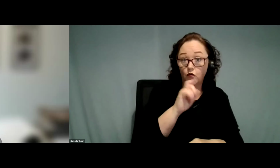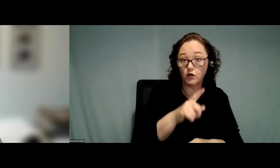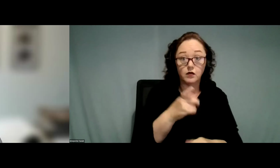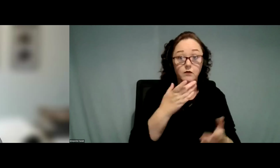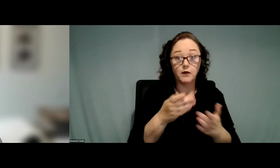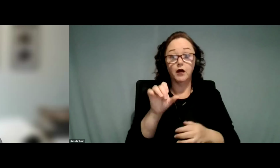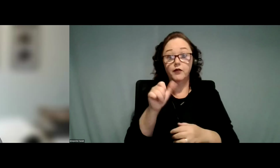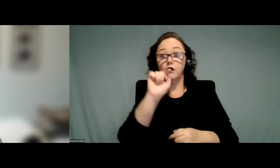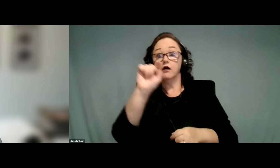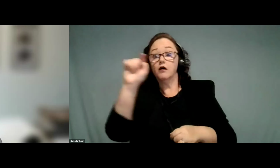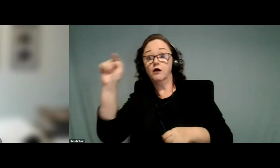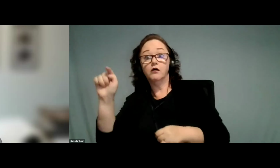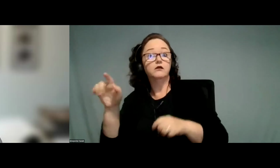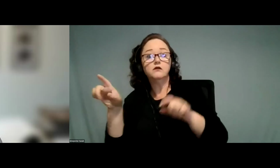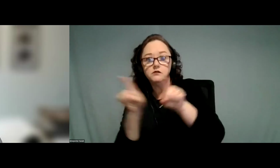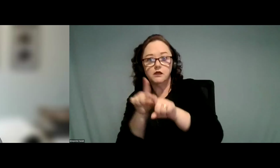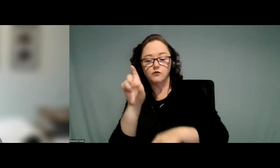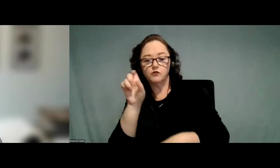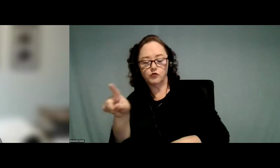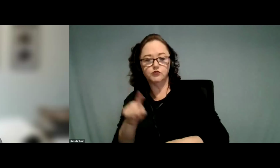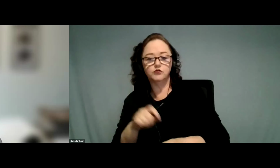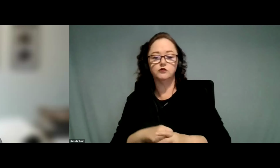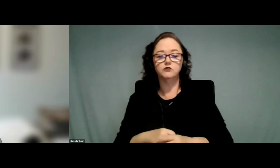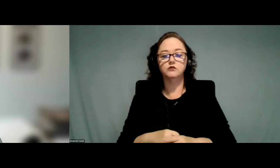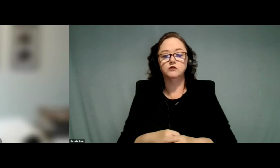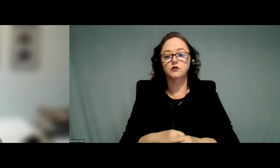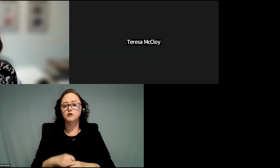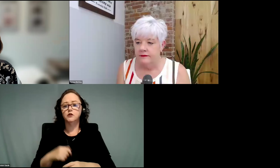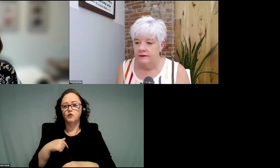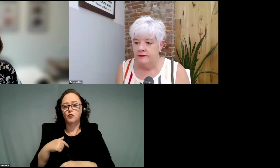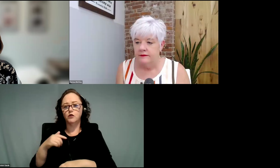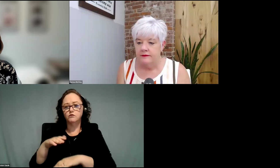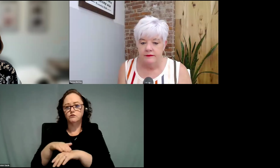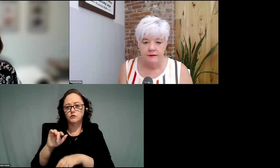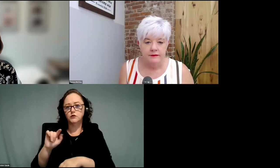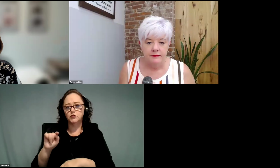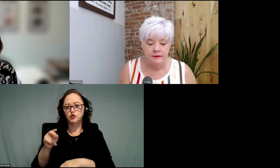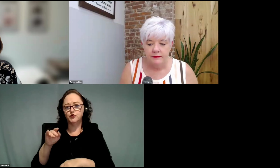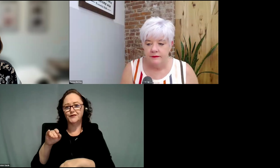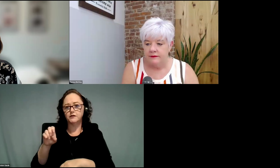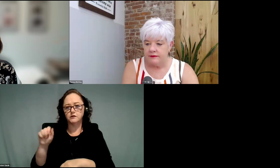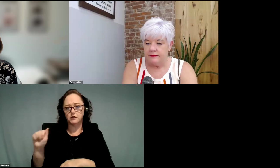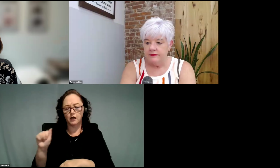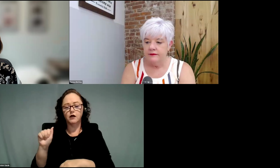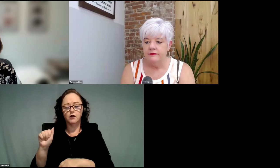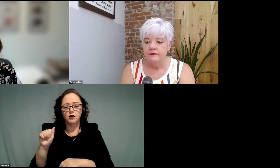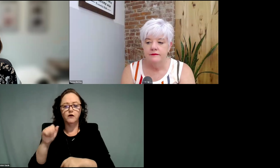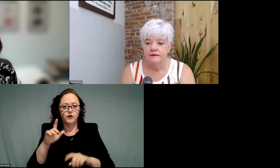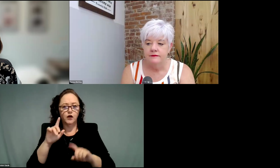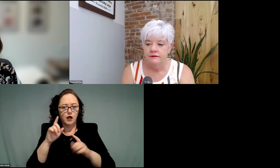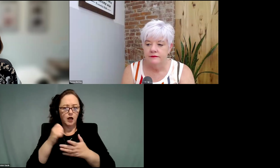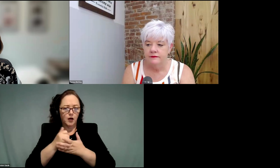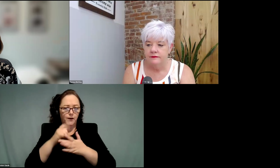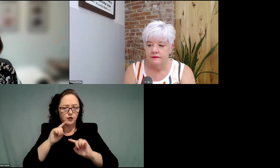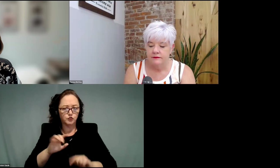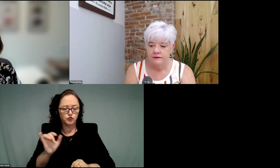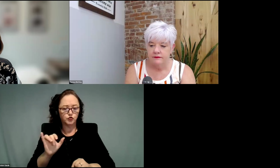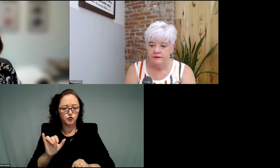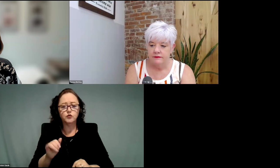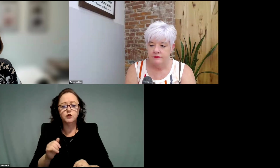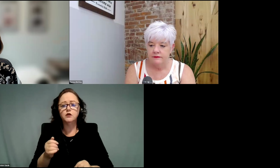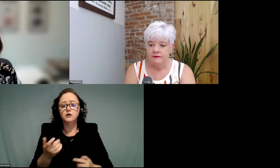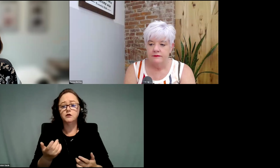bring you back in here to see if any of these questions might be relevant to you. I see a couple already in the chat about sales tax, so maybe I'll just lead